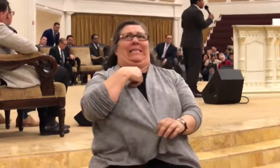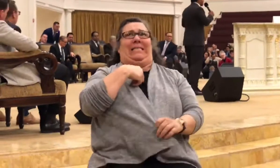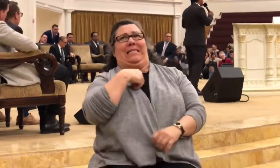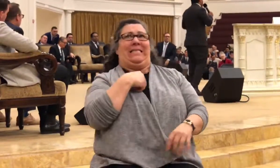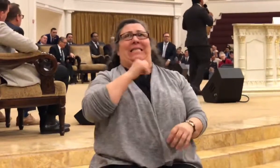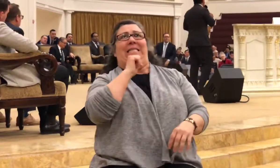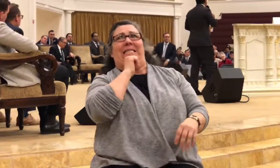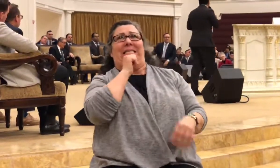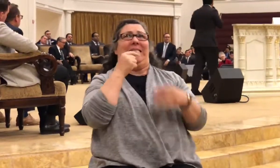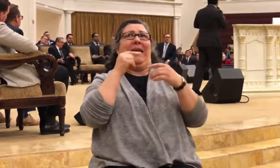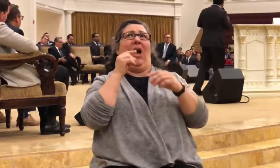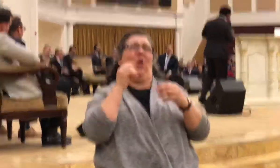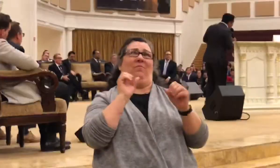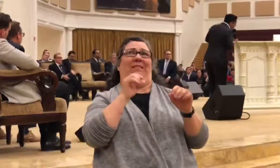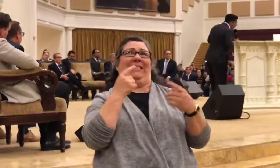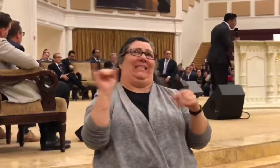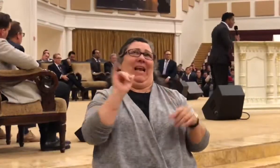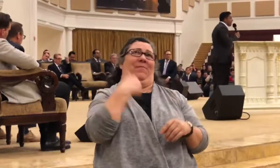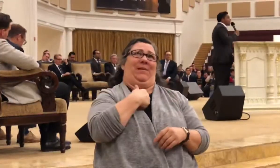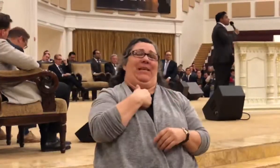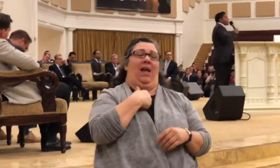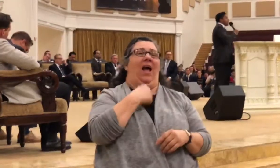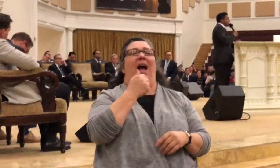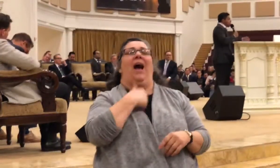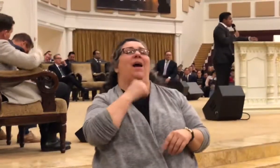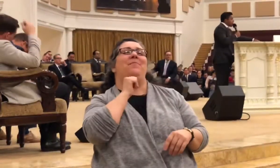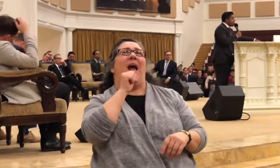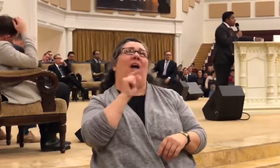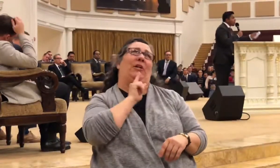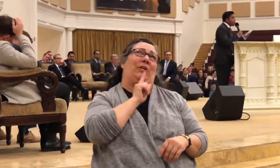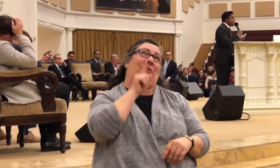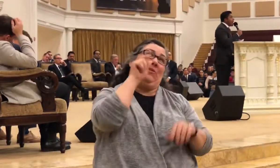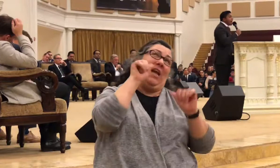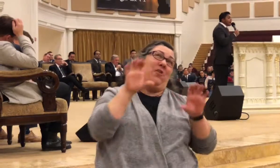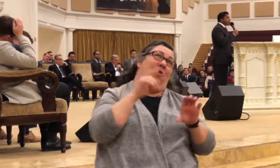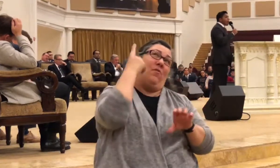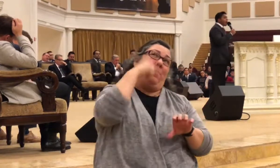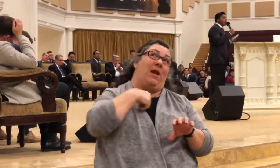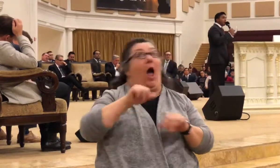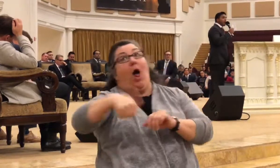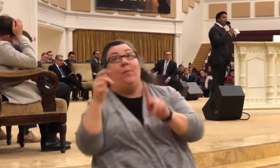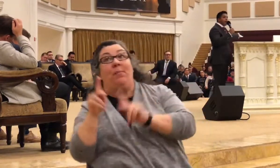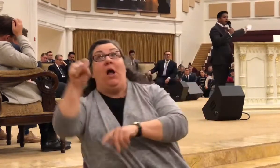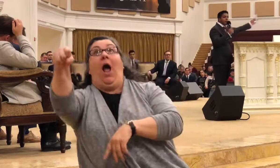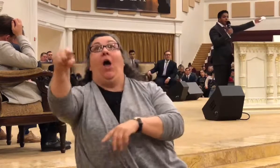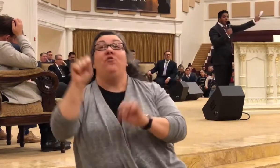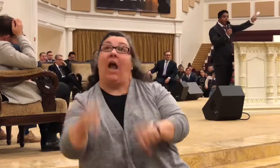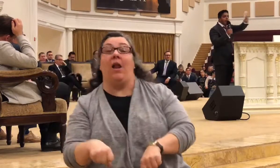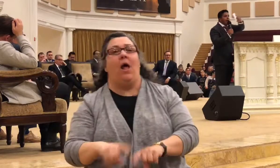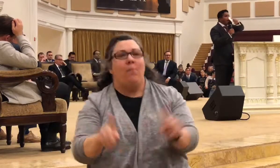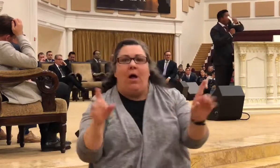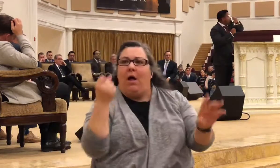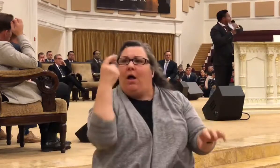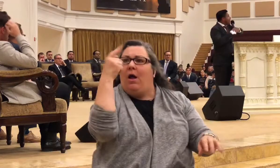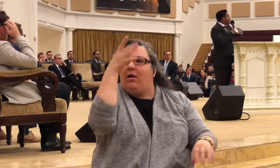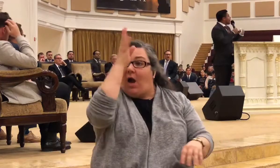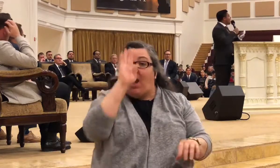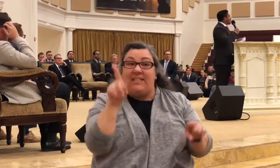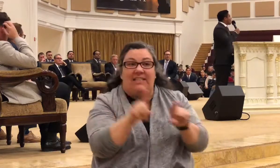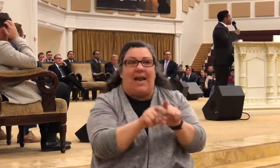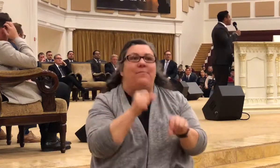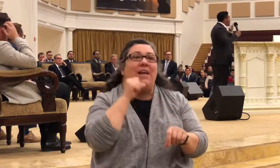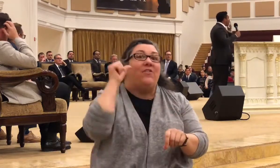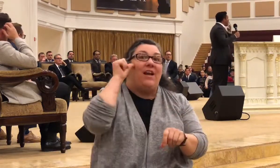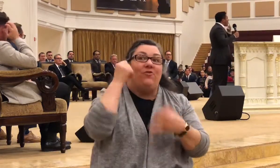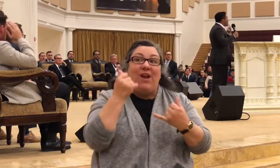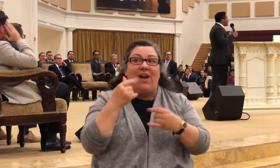work that way for me, God. When it comes to me, I'm not 100% sure you can do it for me. Guess what? He's the same yesterday, today, and